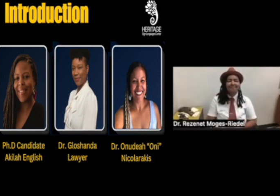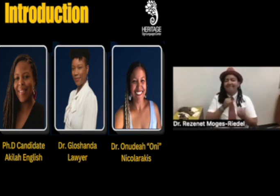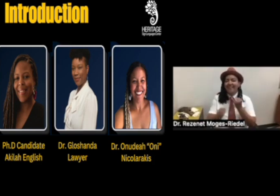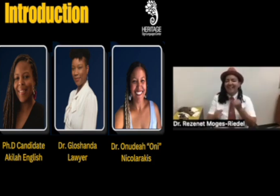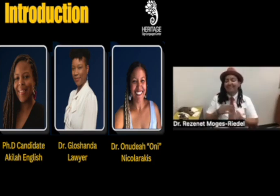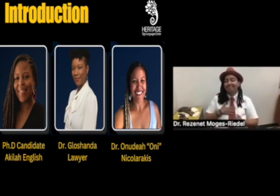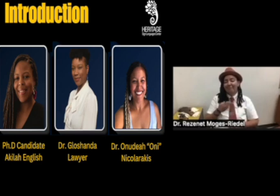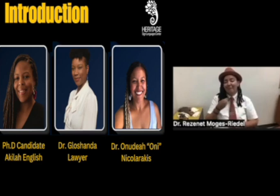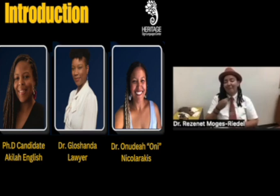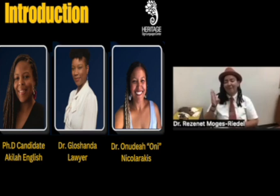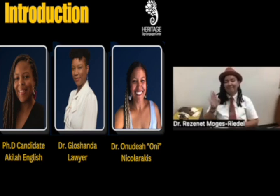theories.